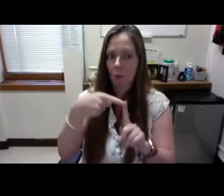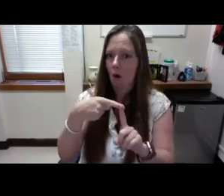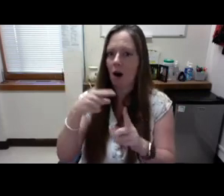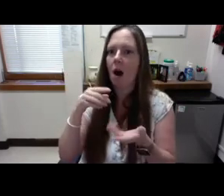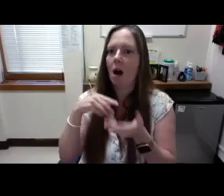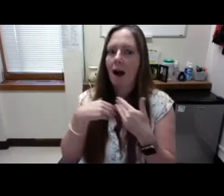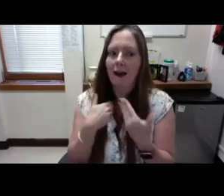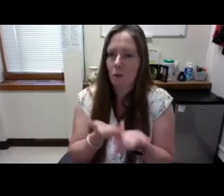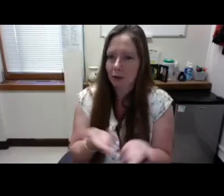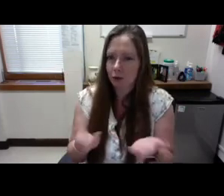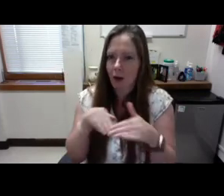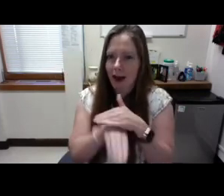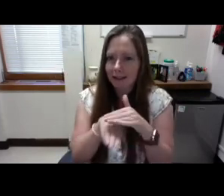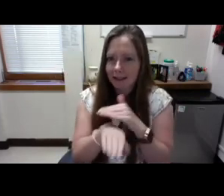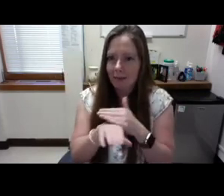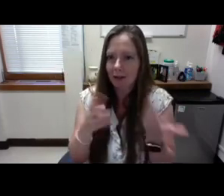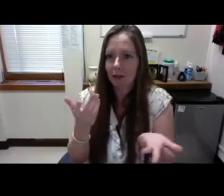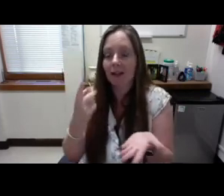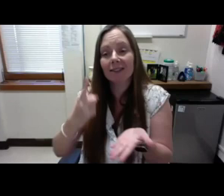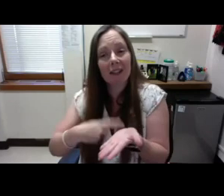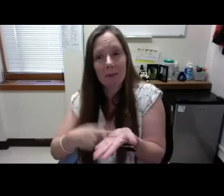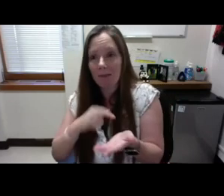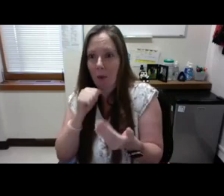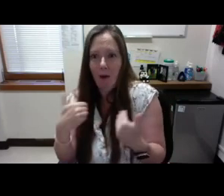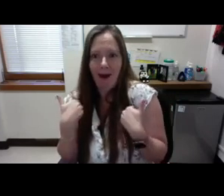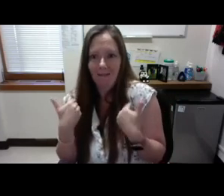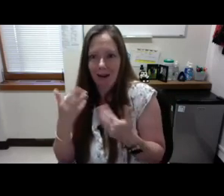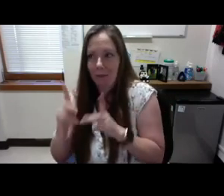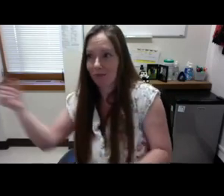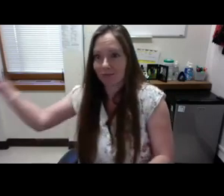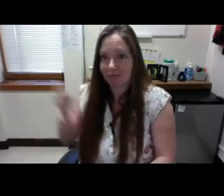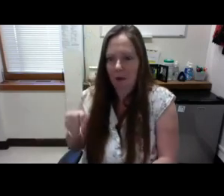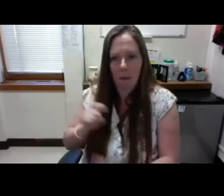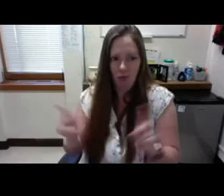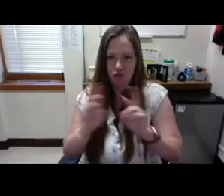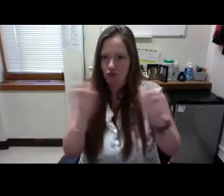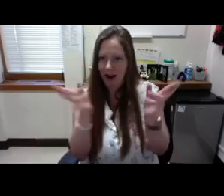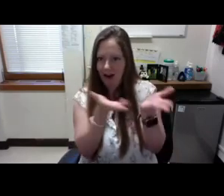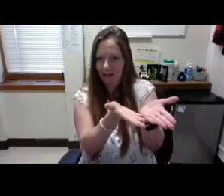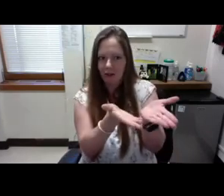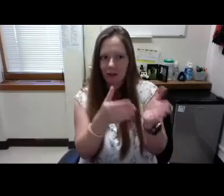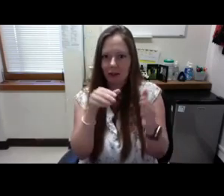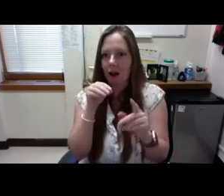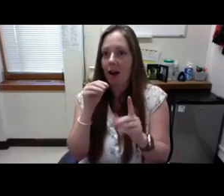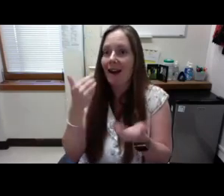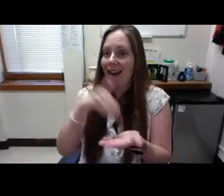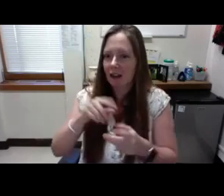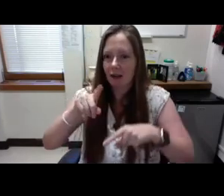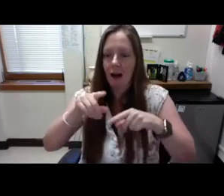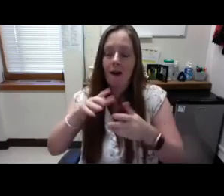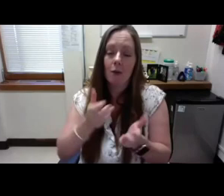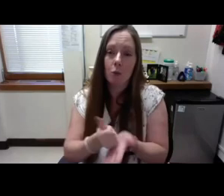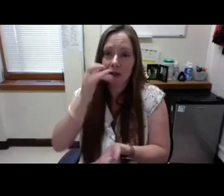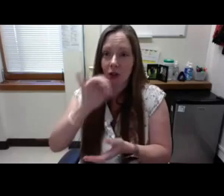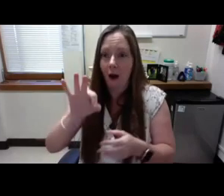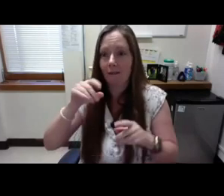everywhere. They're all signed. Some are hearing, some are deaf, and there's a resource accessibility. Sometimes we might not have a